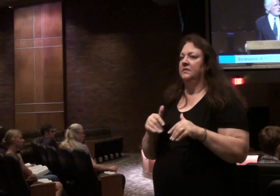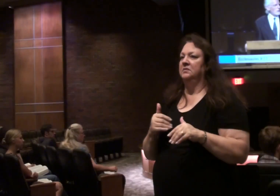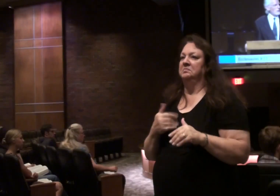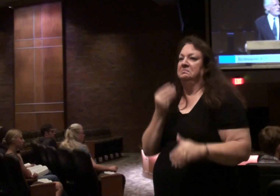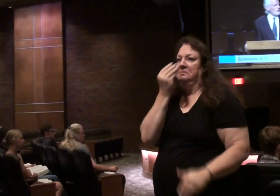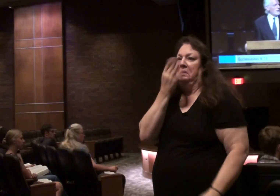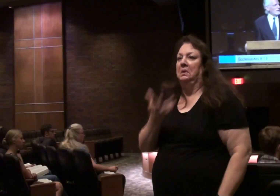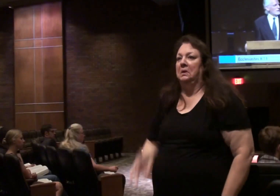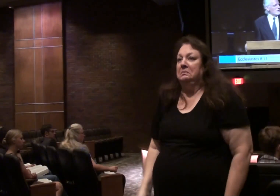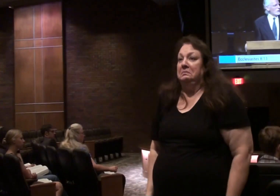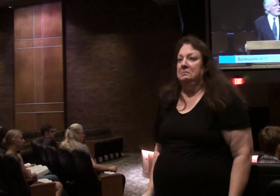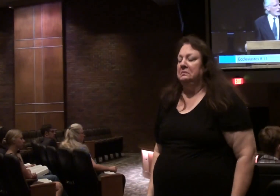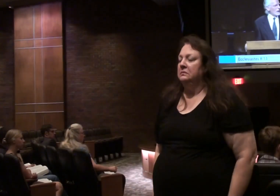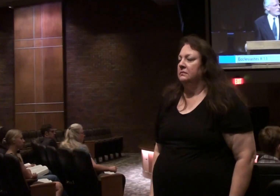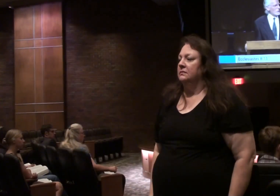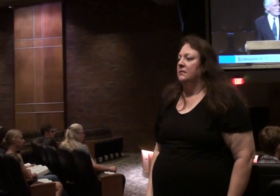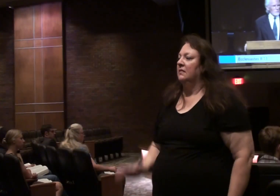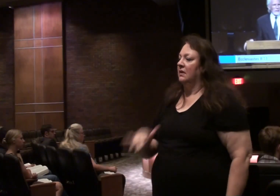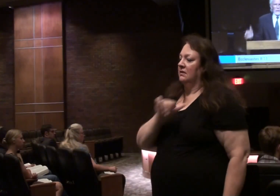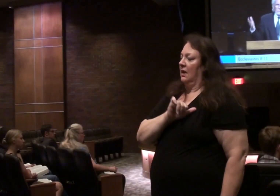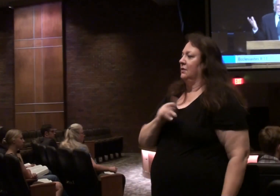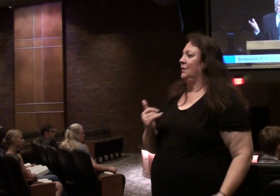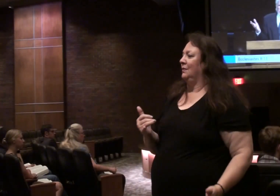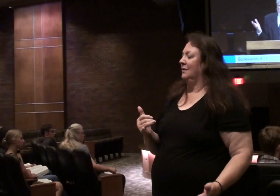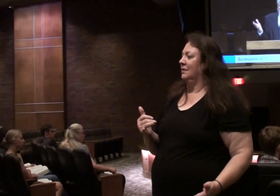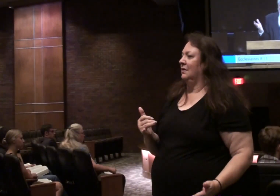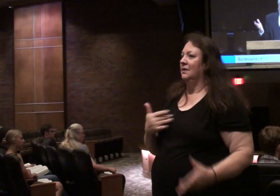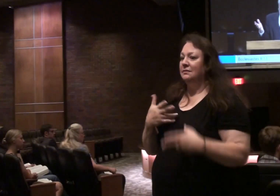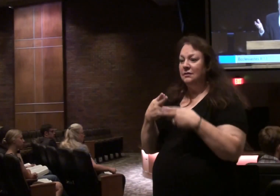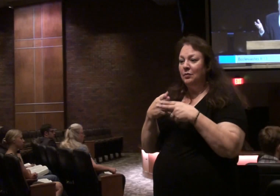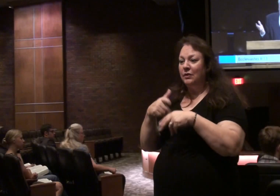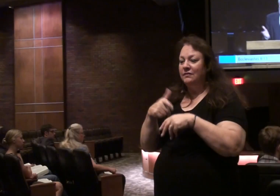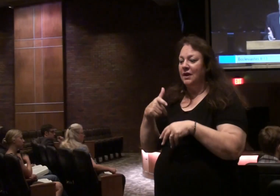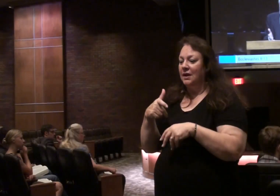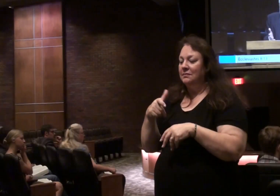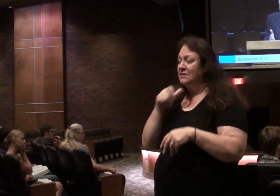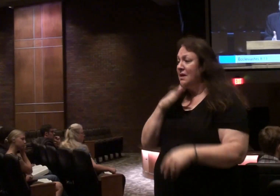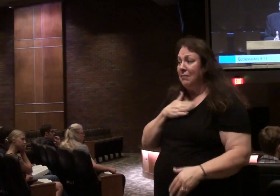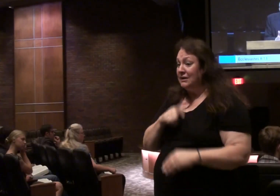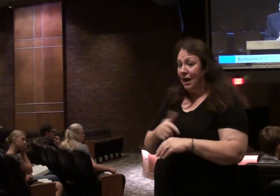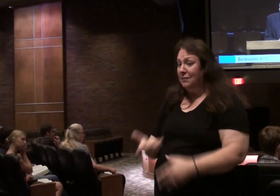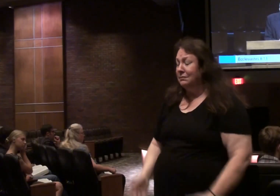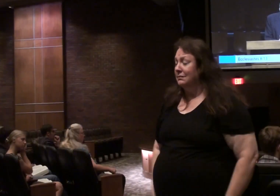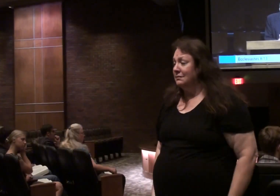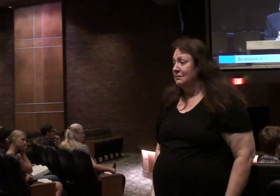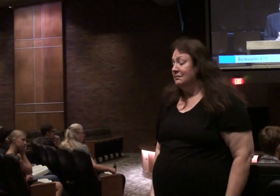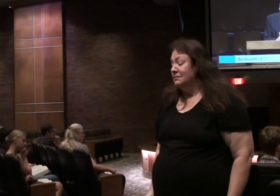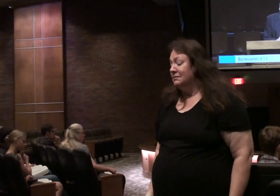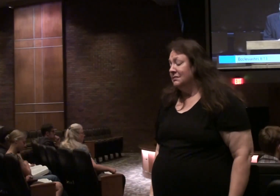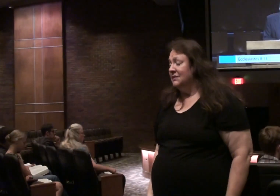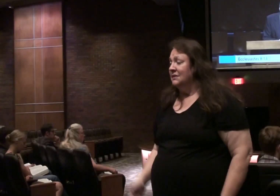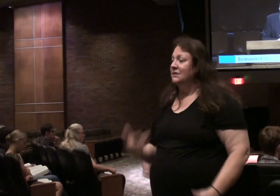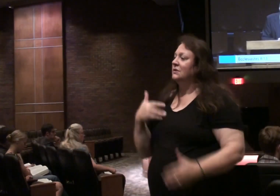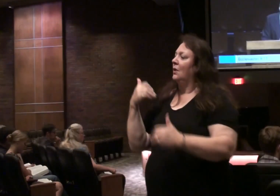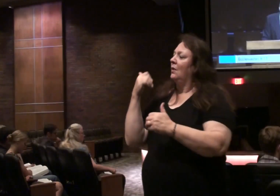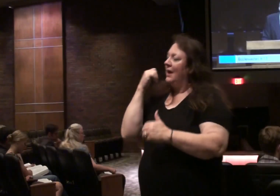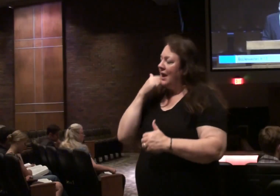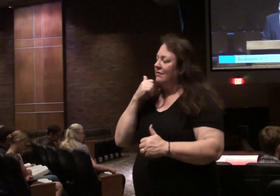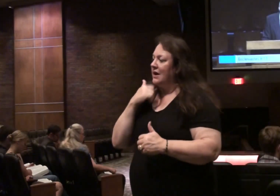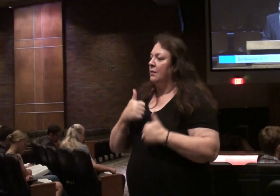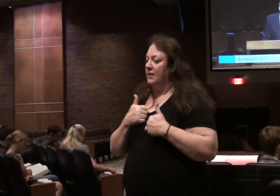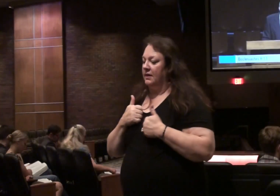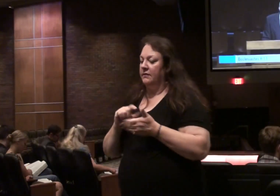me. Is the attitude, wait, that was a brief time. It's not my time. So we want to realize these are the days we live.